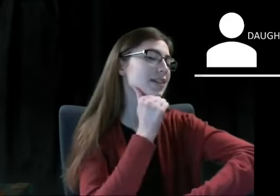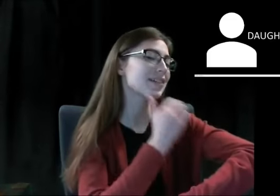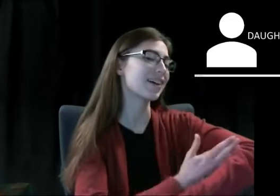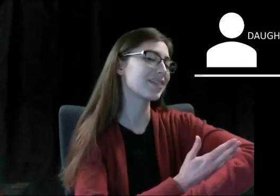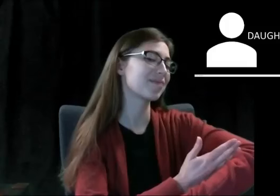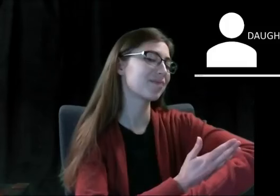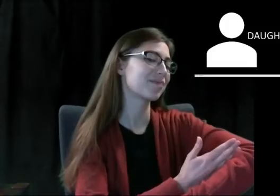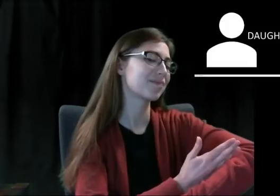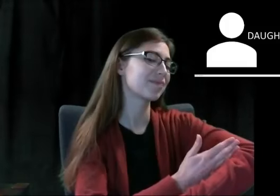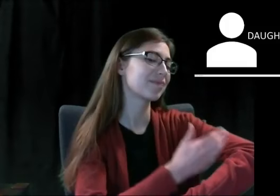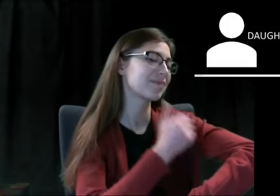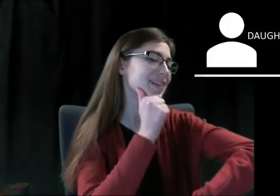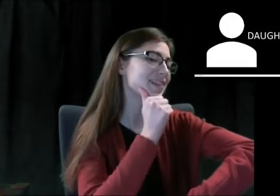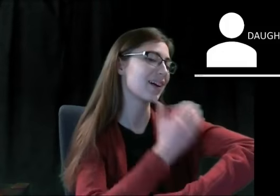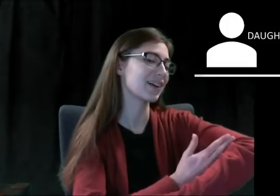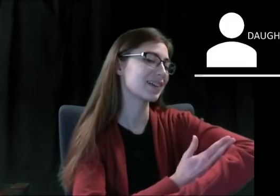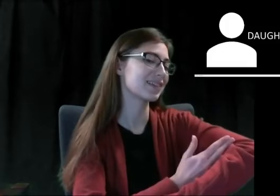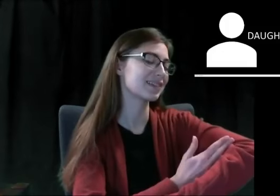Daughter. Daughter.